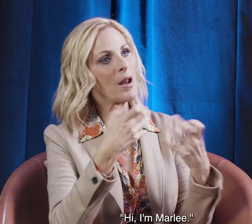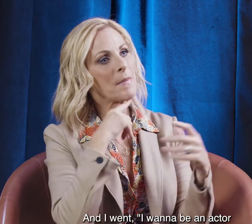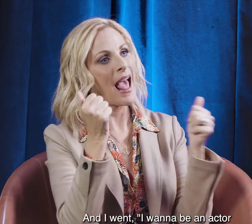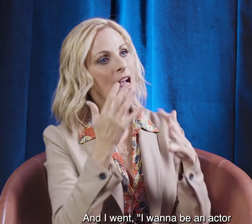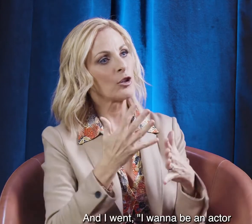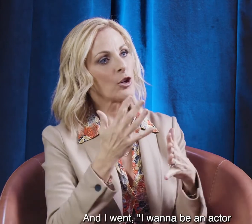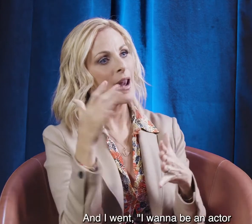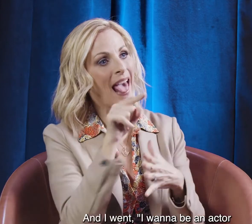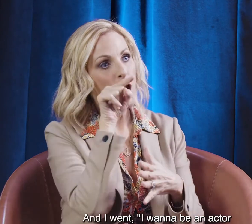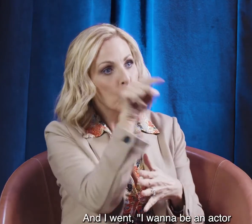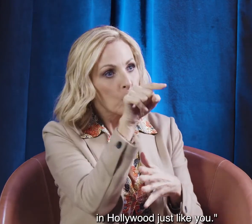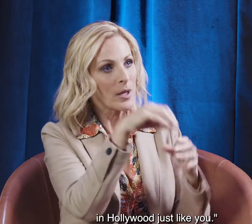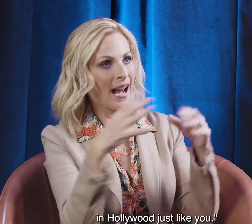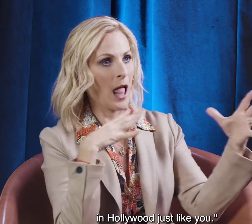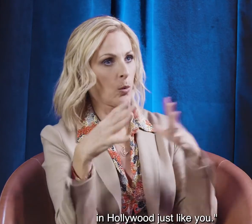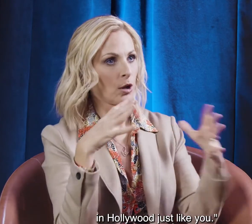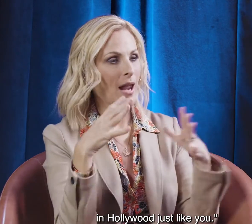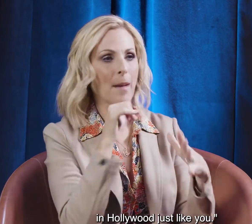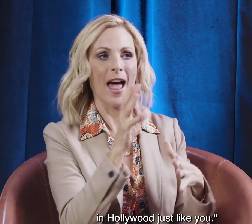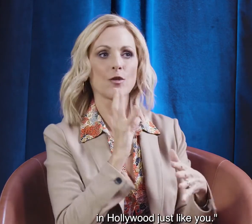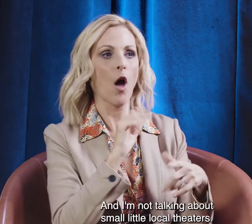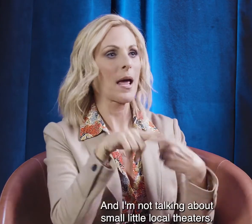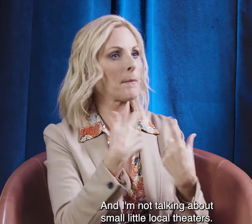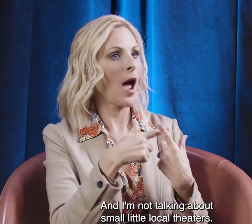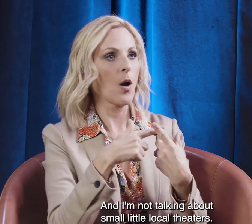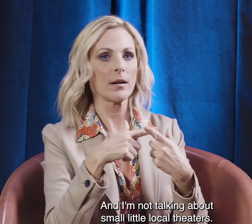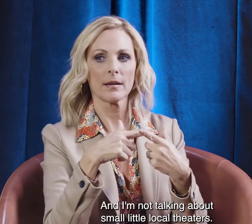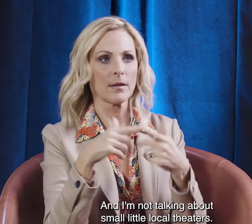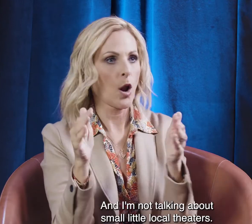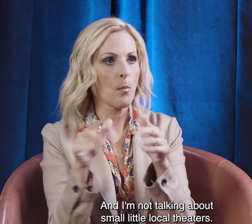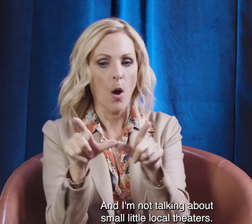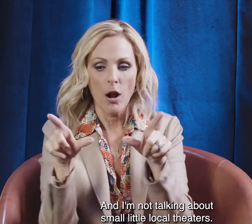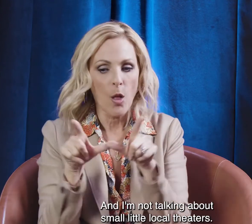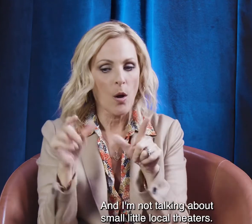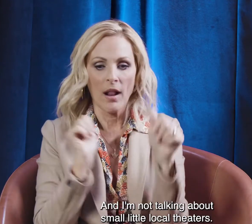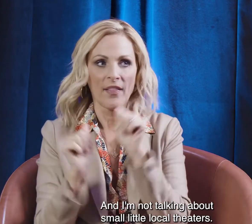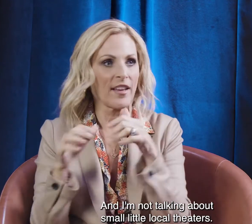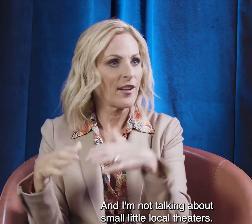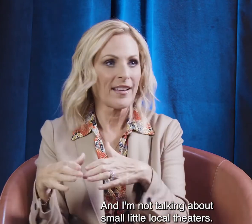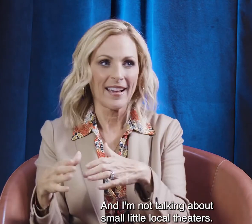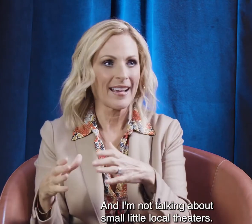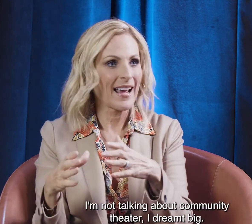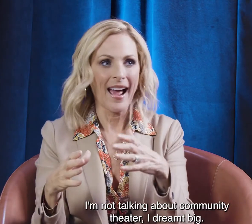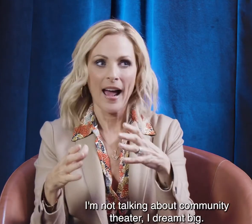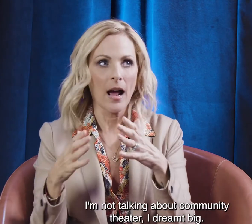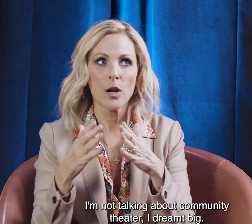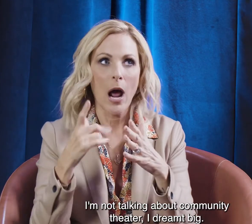And I want to be an actor in Hollywood just like you." And I'm not talking about small little local theaters. I'm not talking about